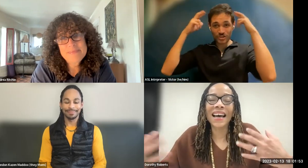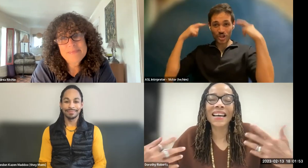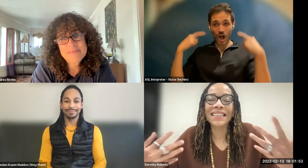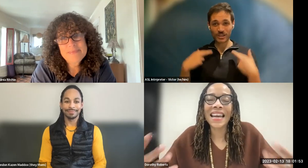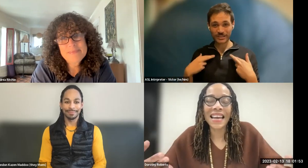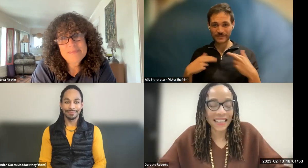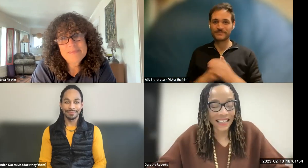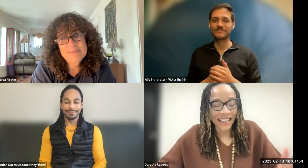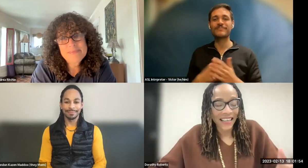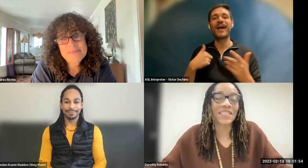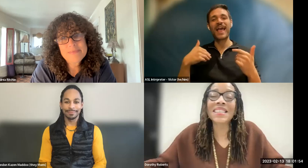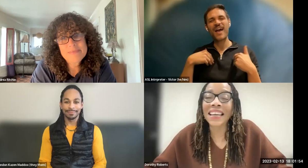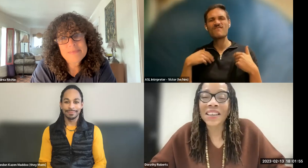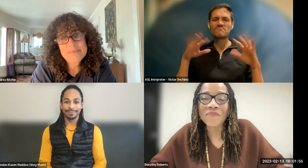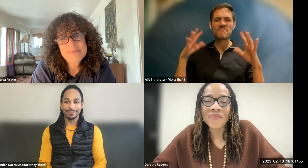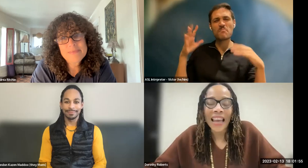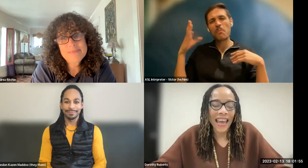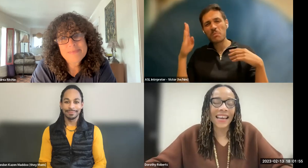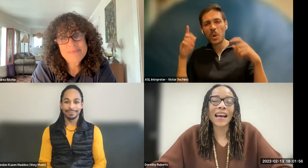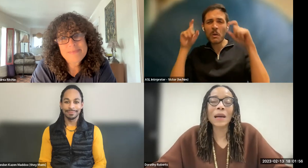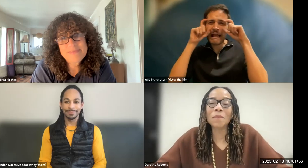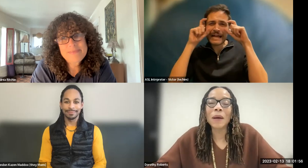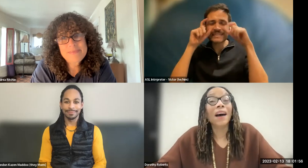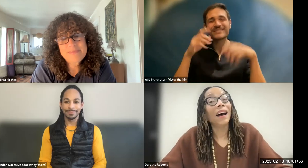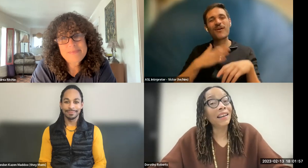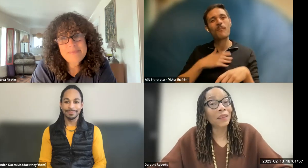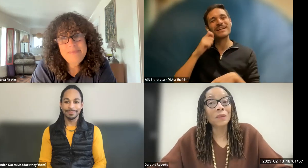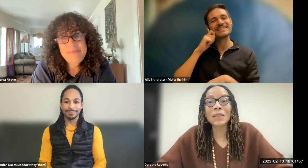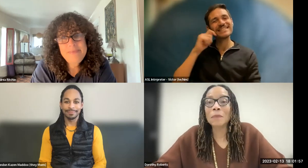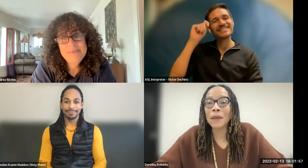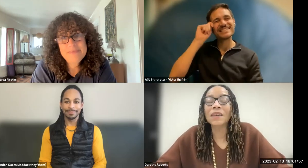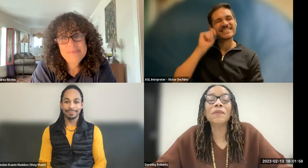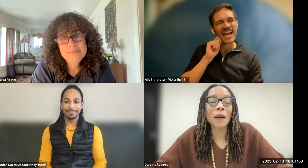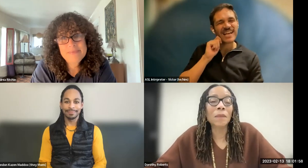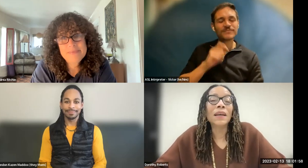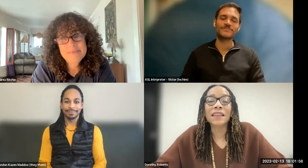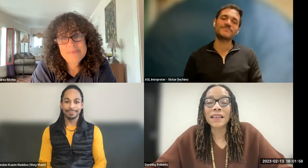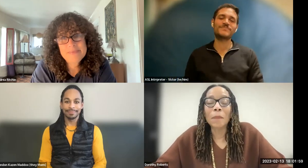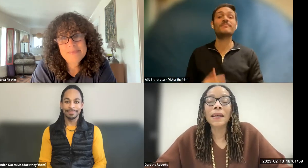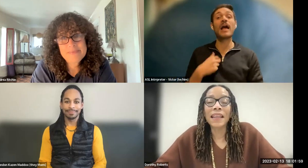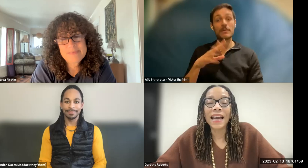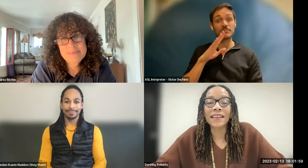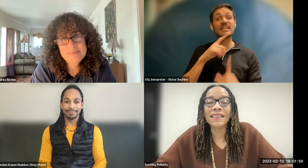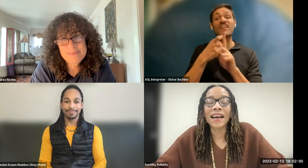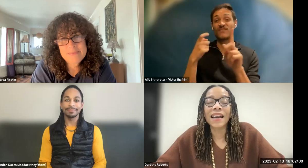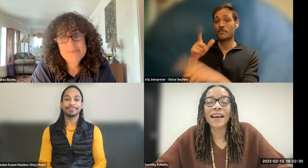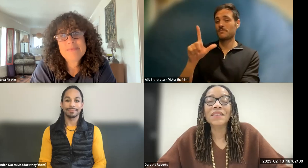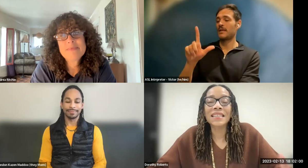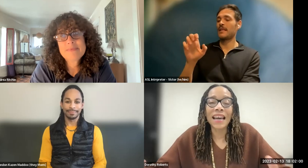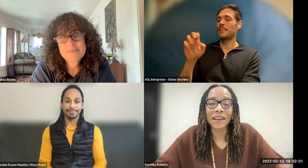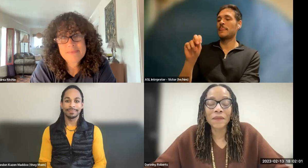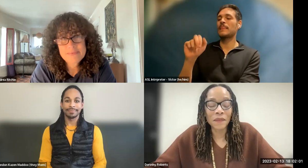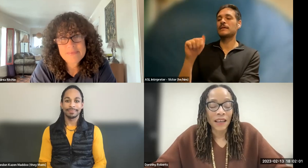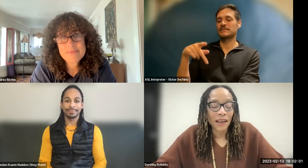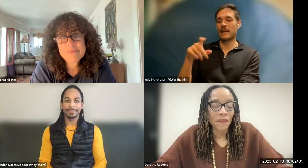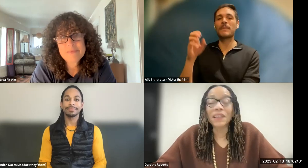glasses, tan-ish skin, and I'm another one speaking from Lenape land